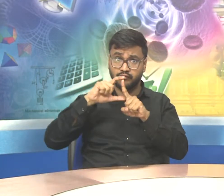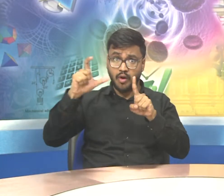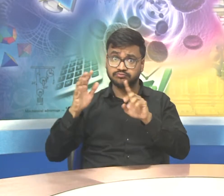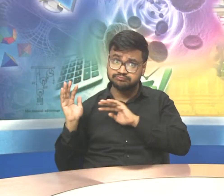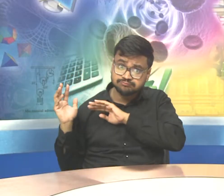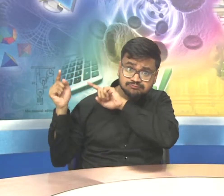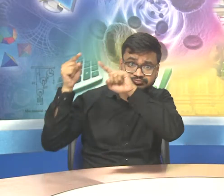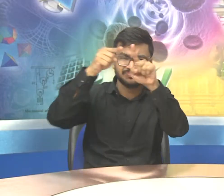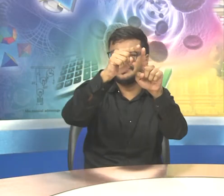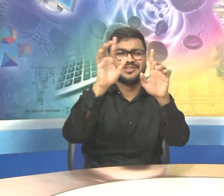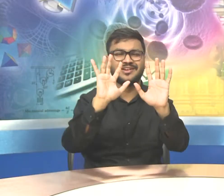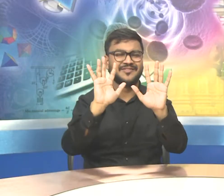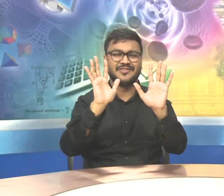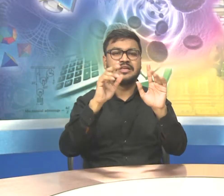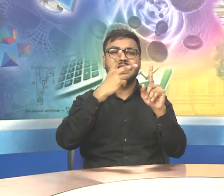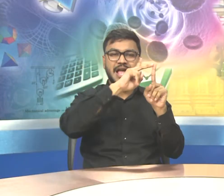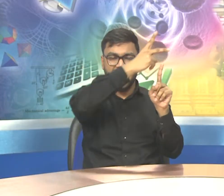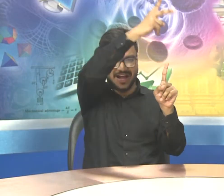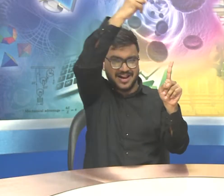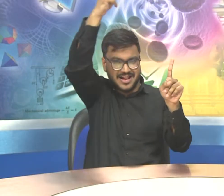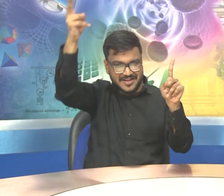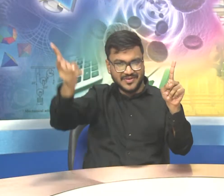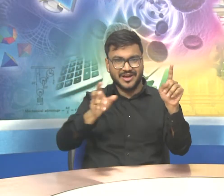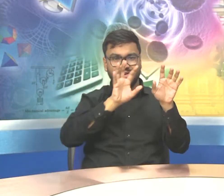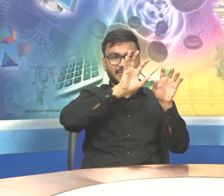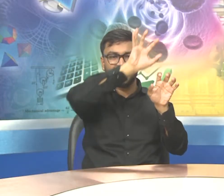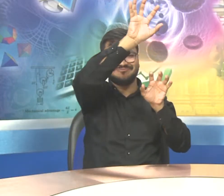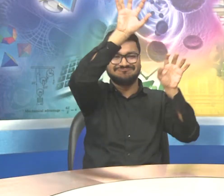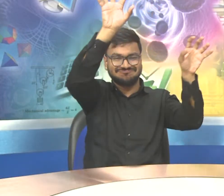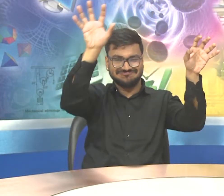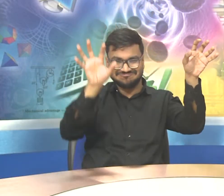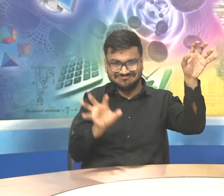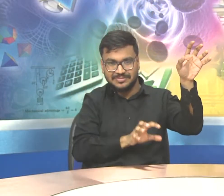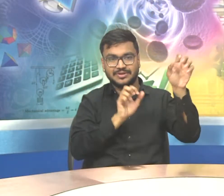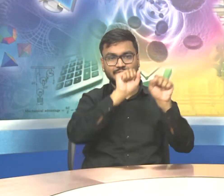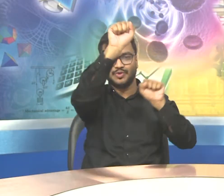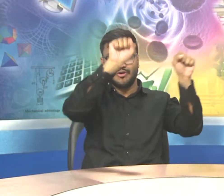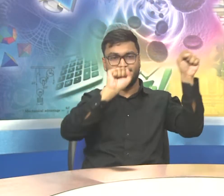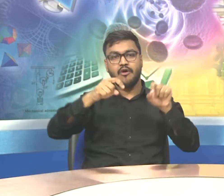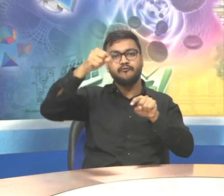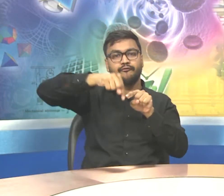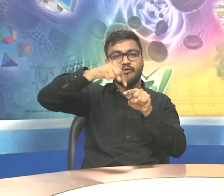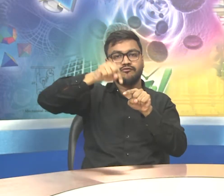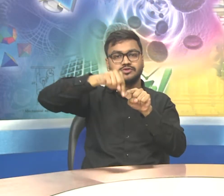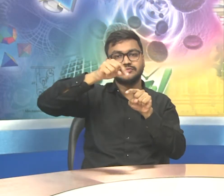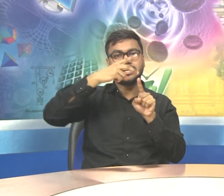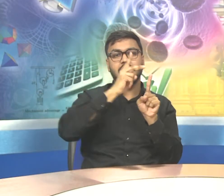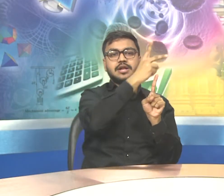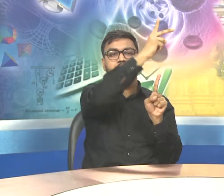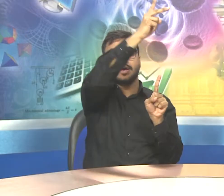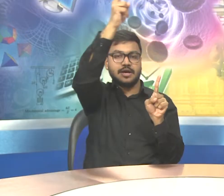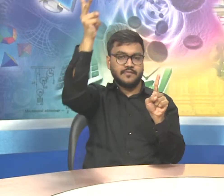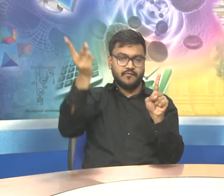Member of state legislative assemblies cast their votes in state capitals.